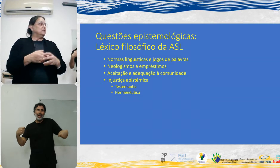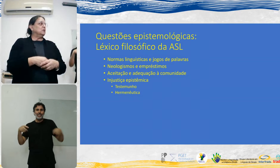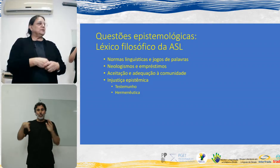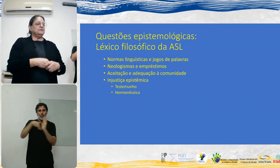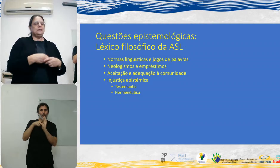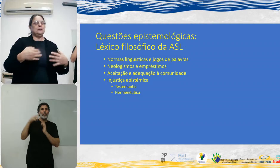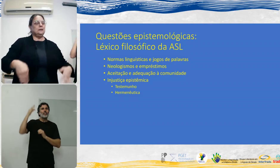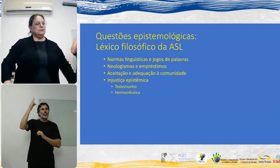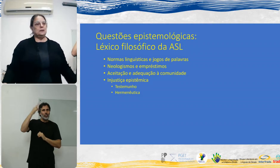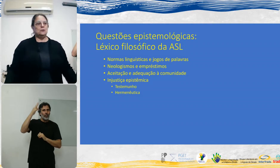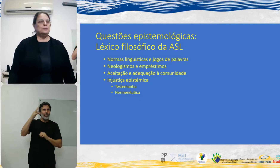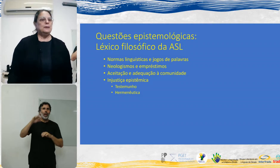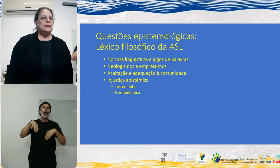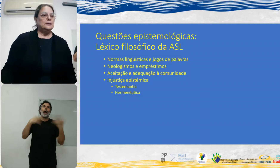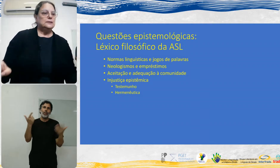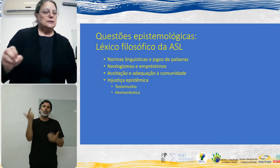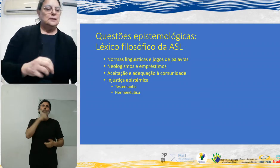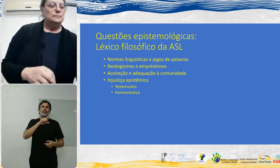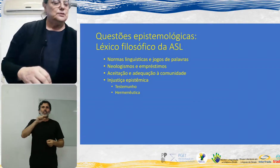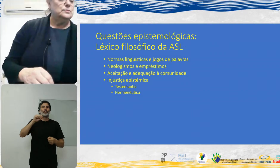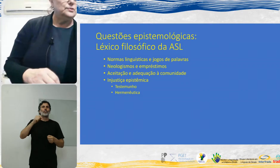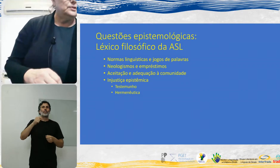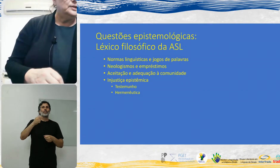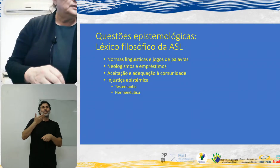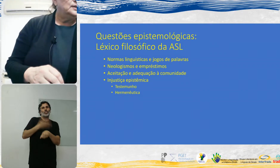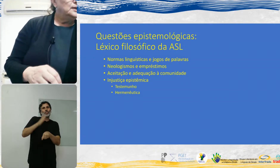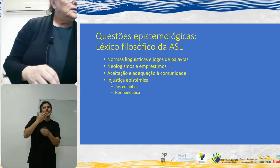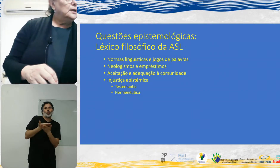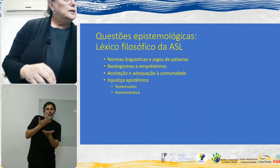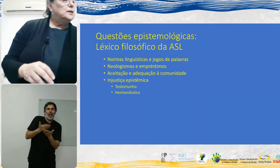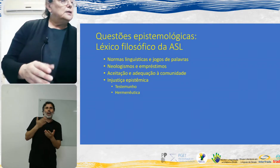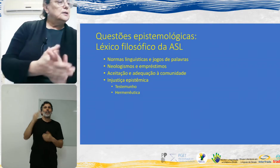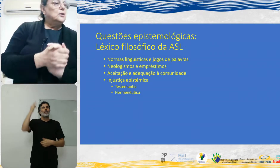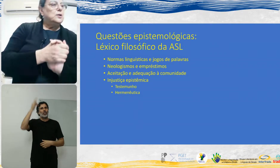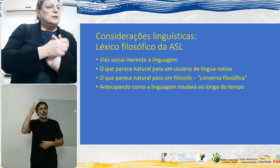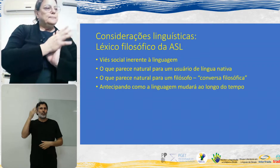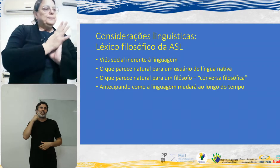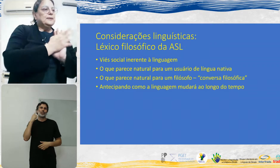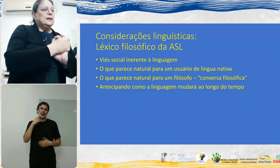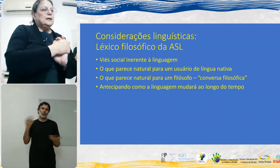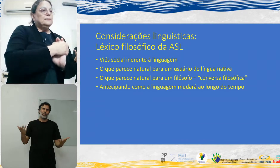deaf philosophy. Here I go with my hands again, I'm so sorry.